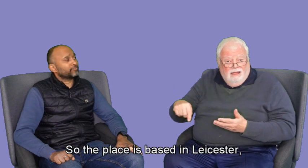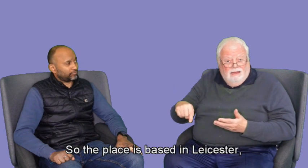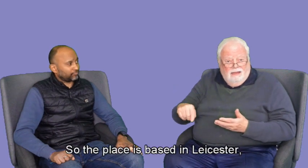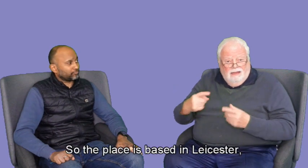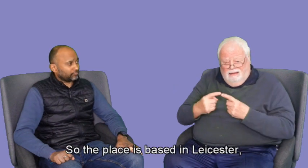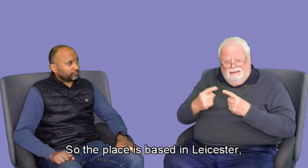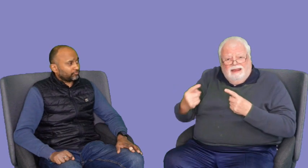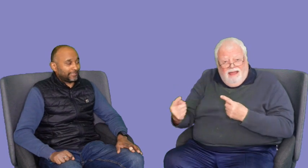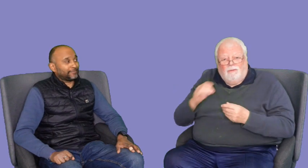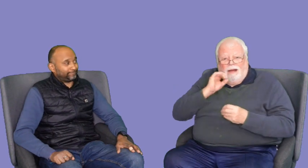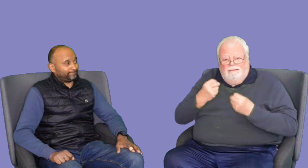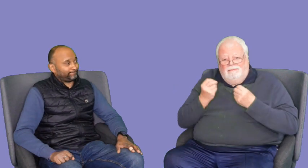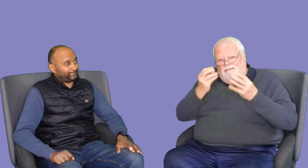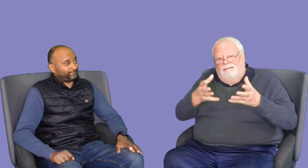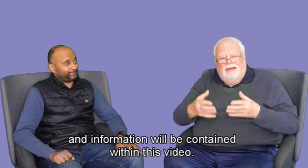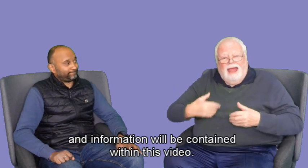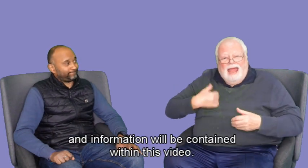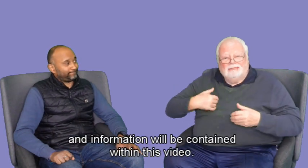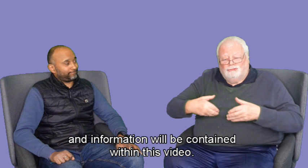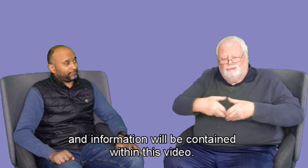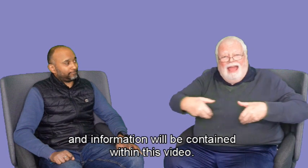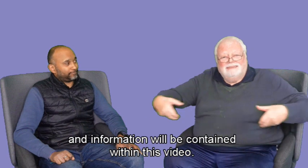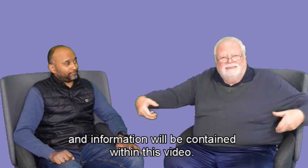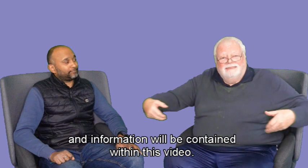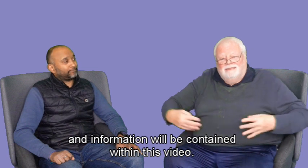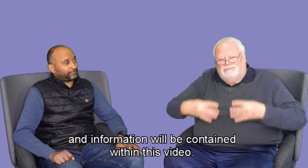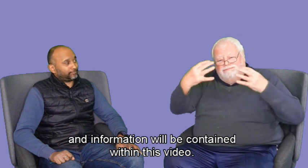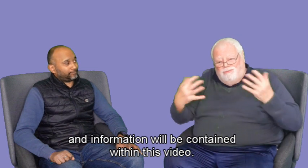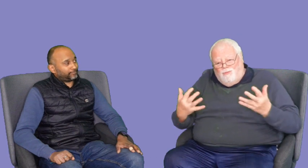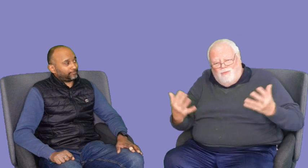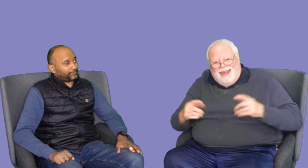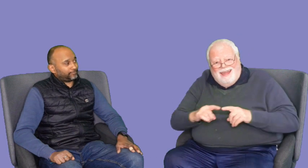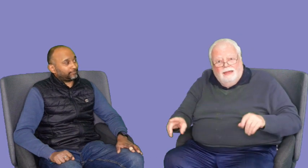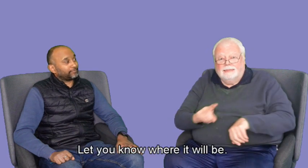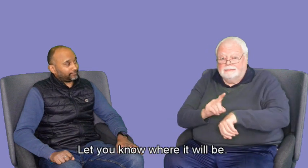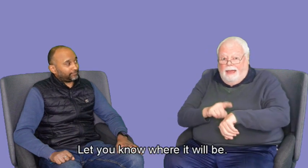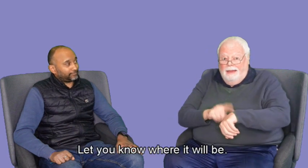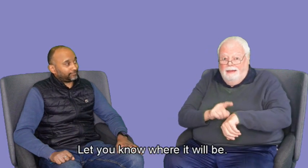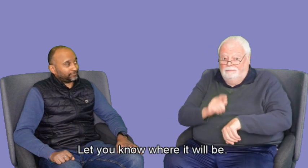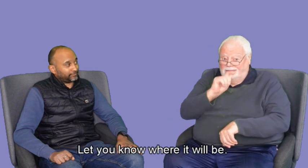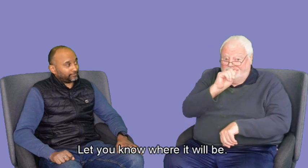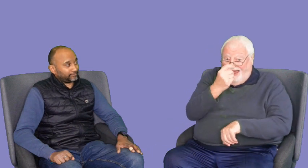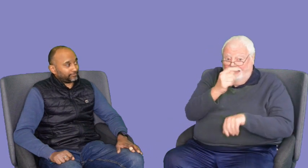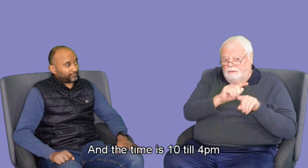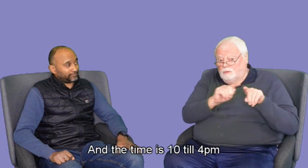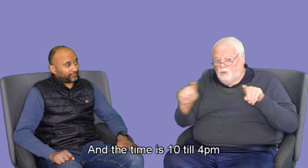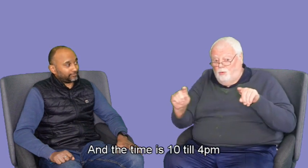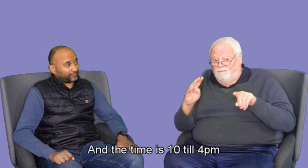in Leicester, and information will be contained within this video, letting you know where it will be. And the time is 10